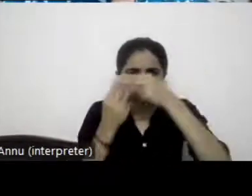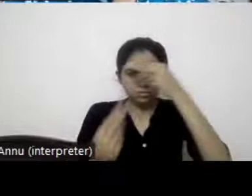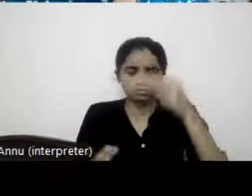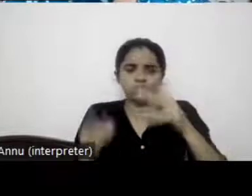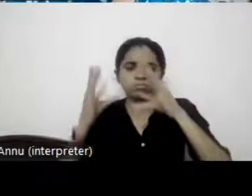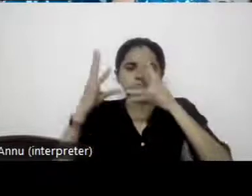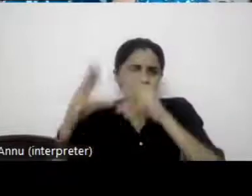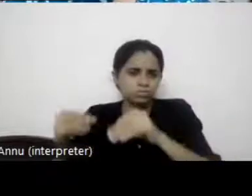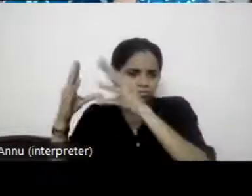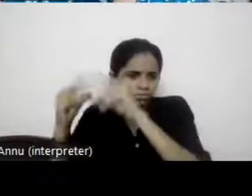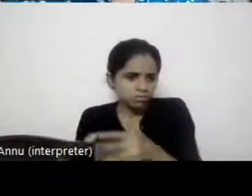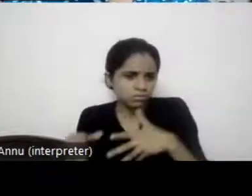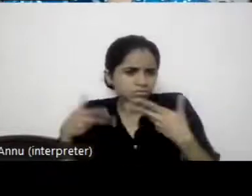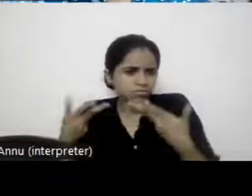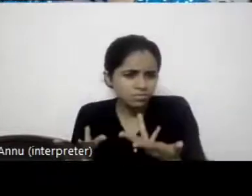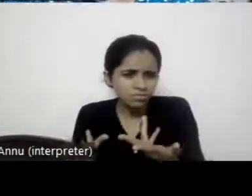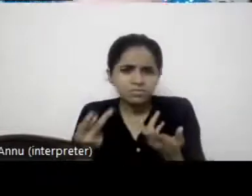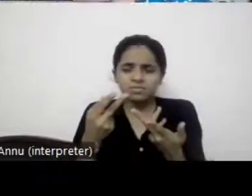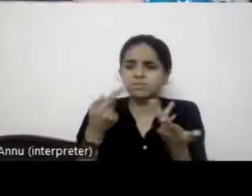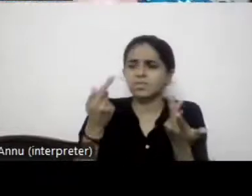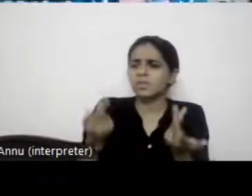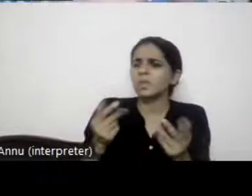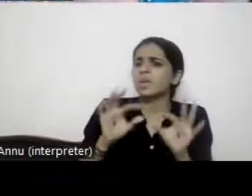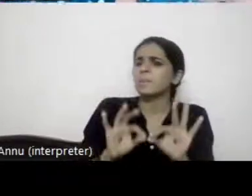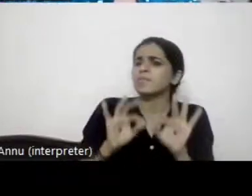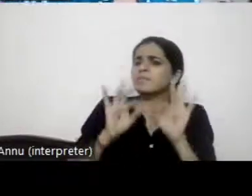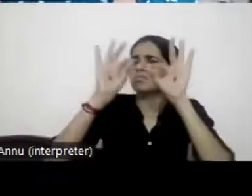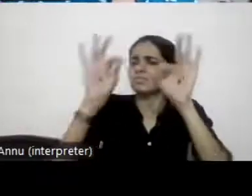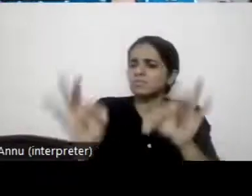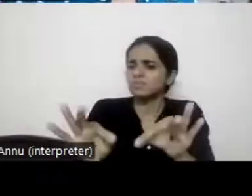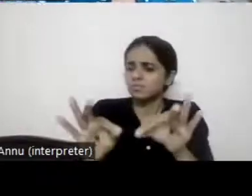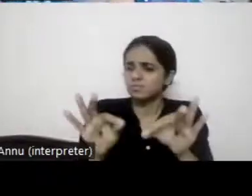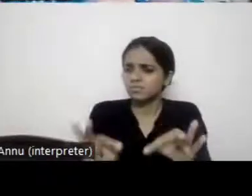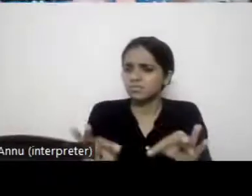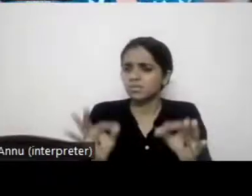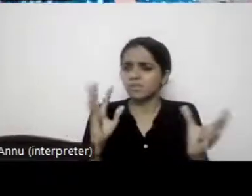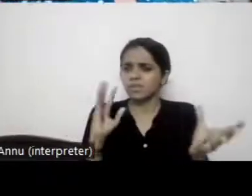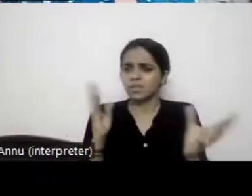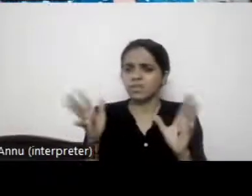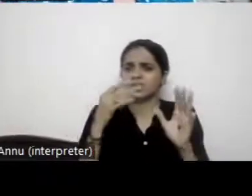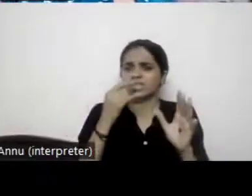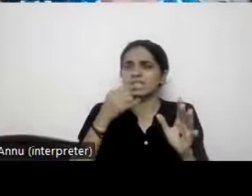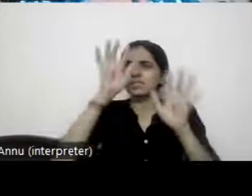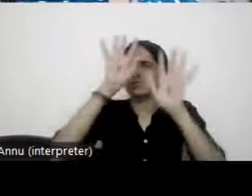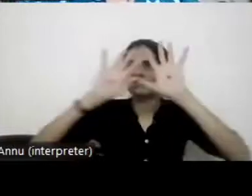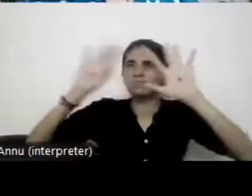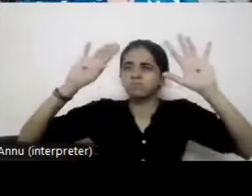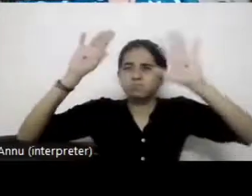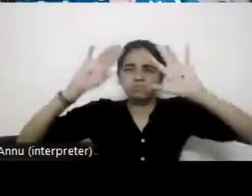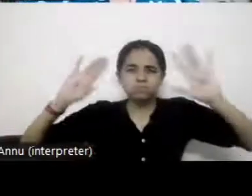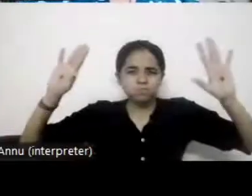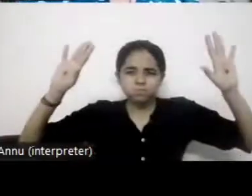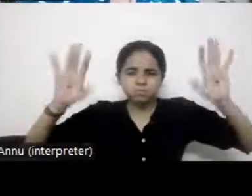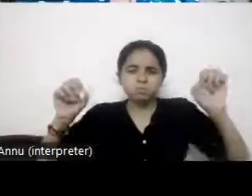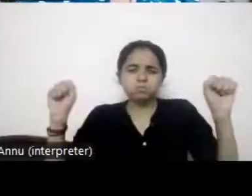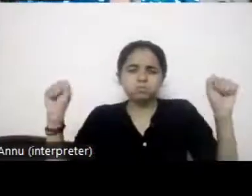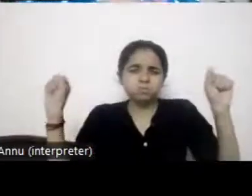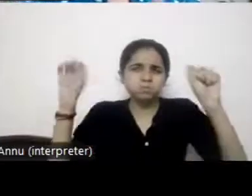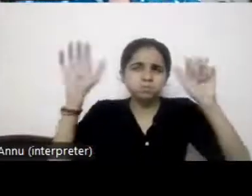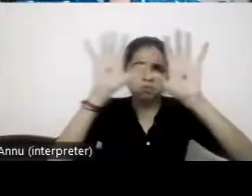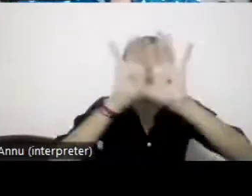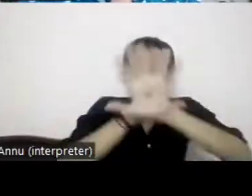her of her blindness and would take her out from this, cloud of darkness into